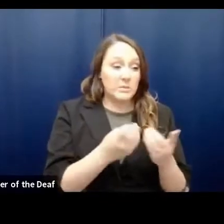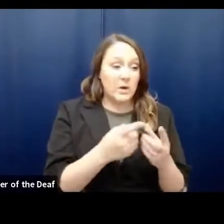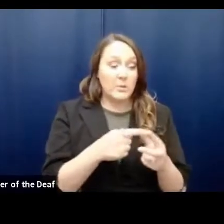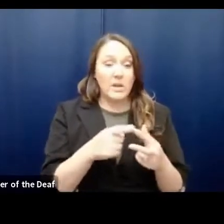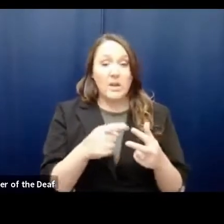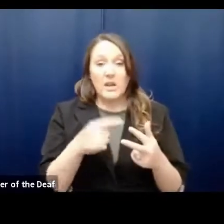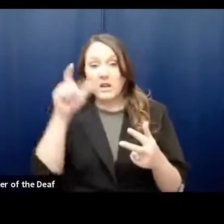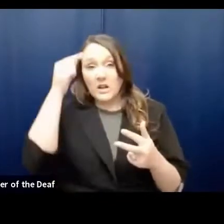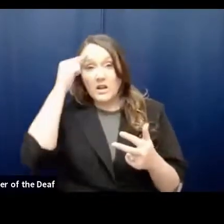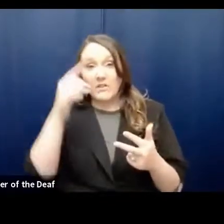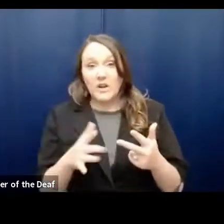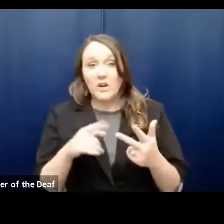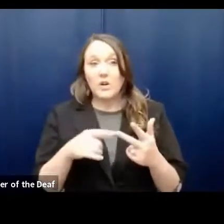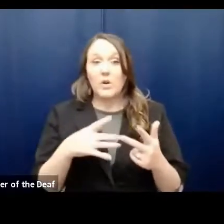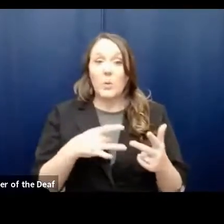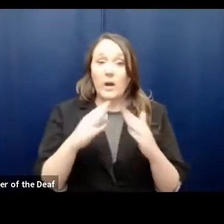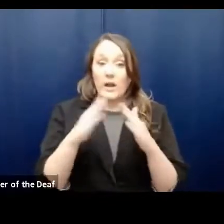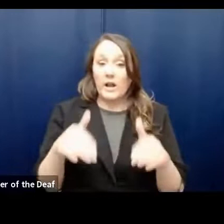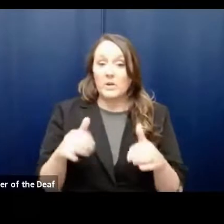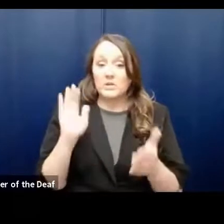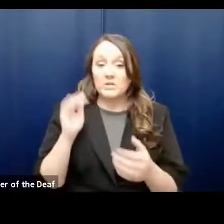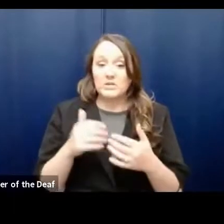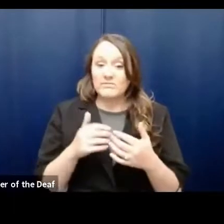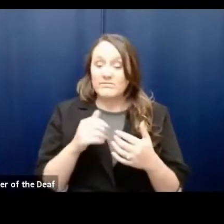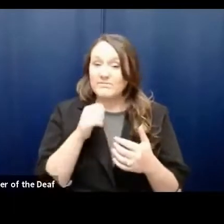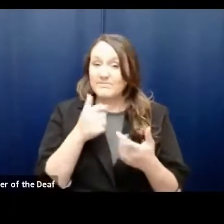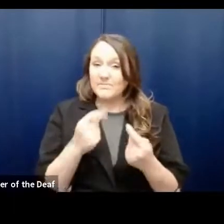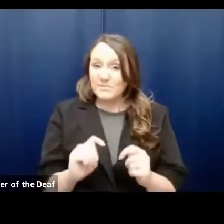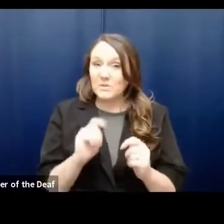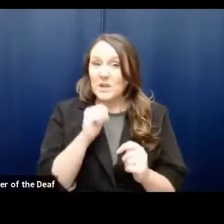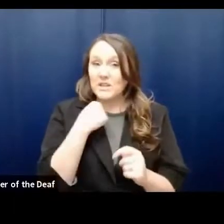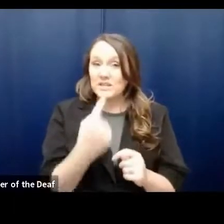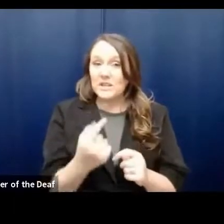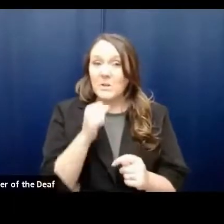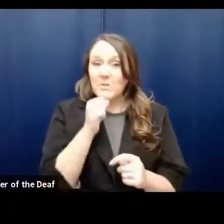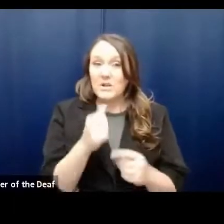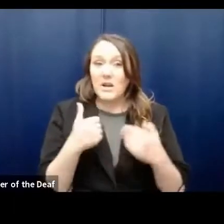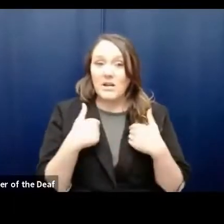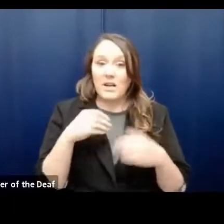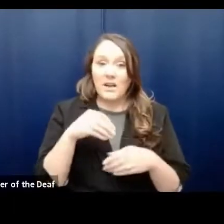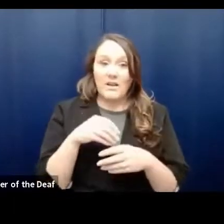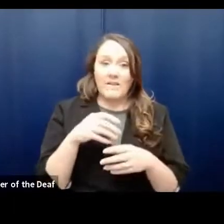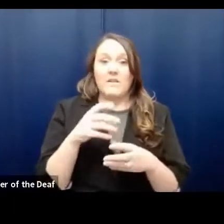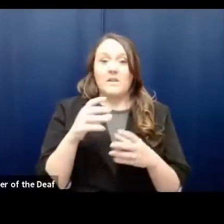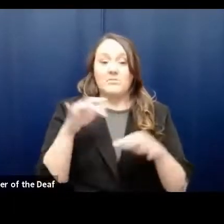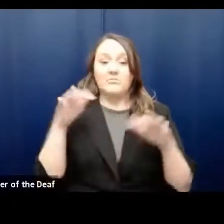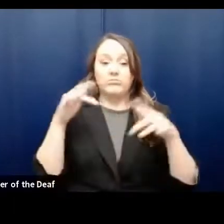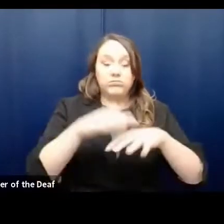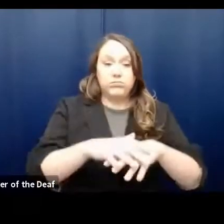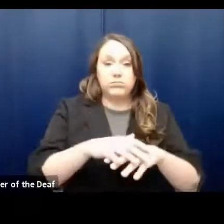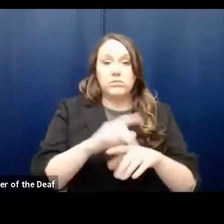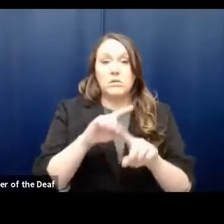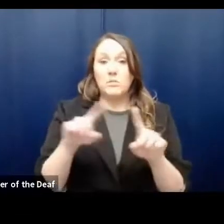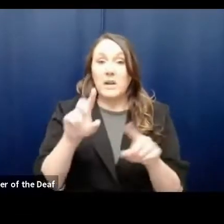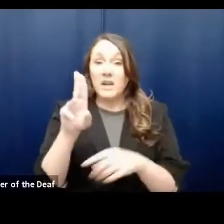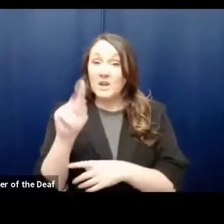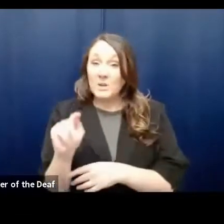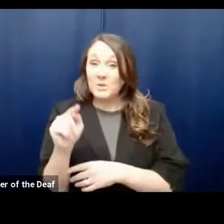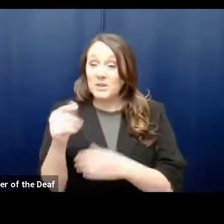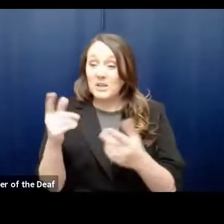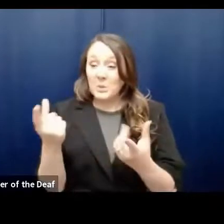task force are all discouraging large gatherings, and UT is holding an in-person indoor graduation with hundreds of attendees?